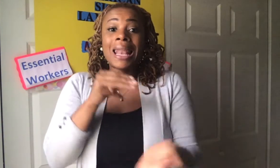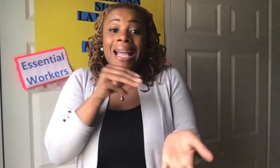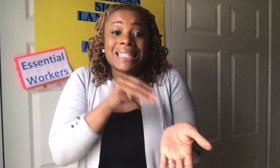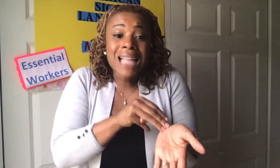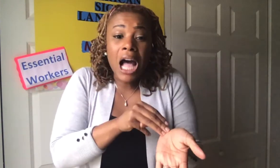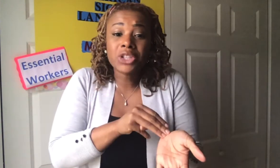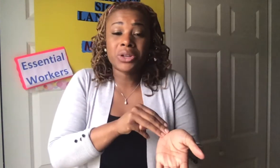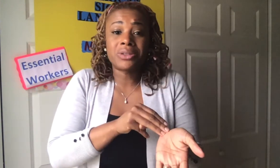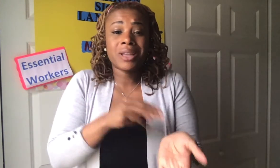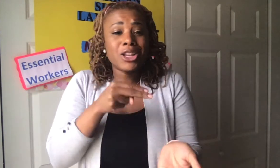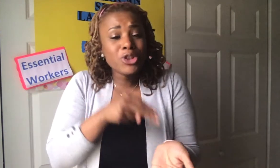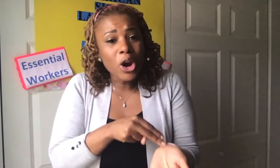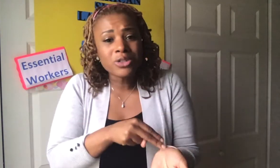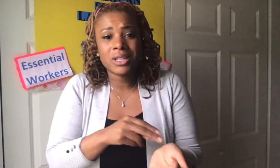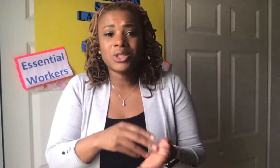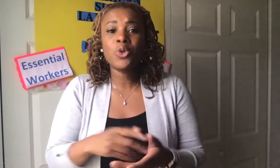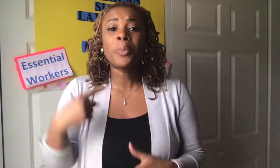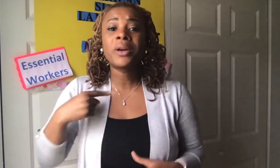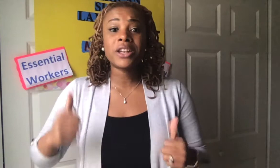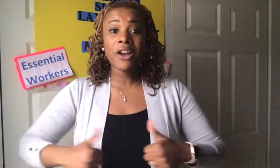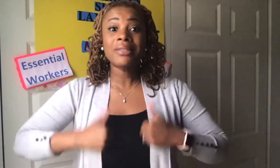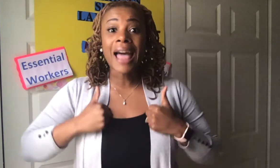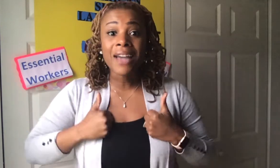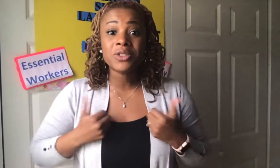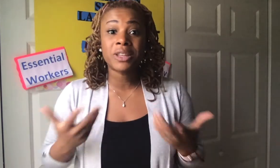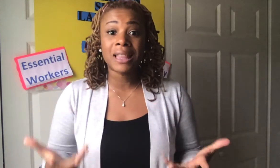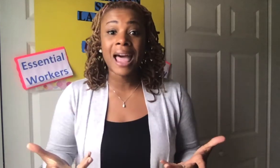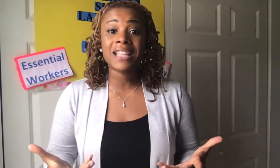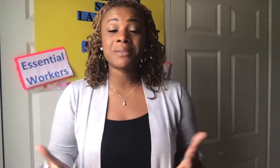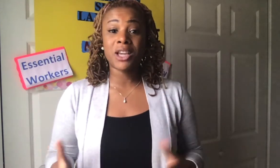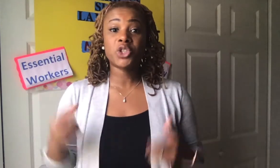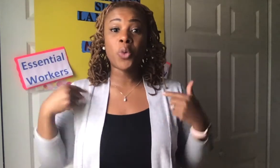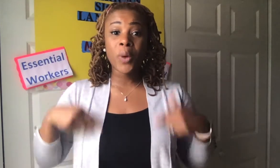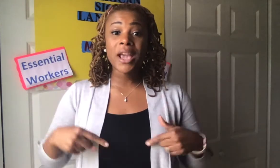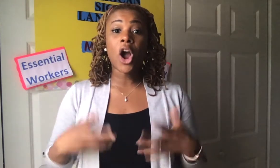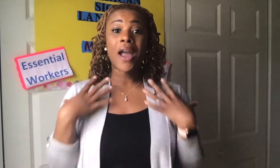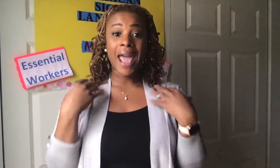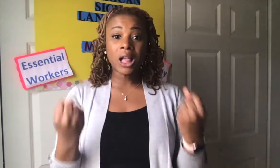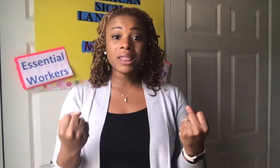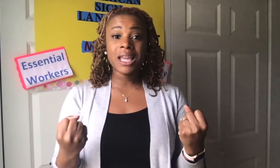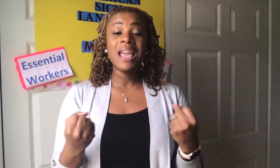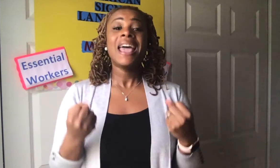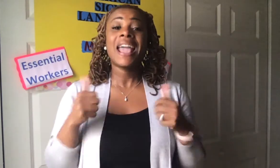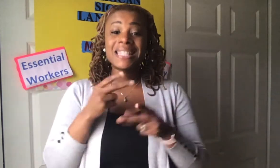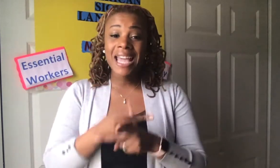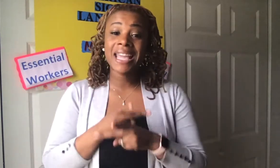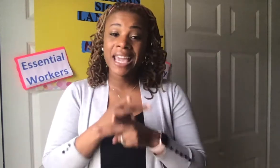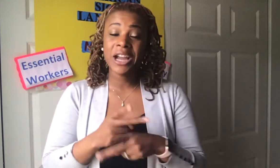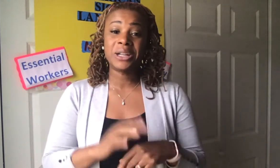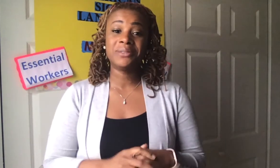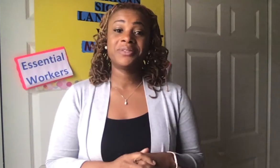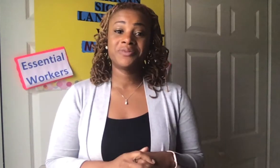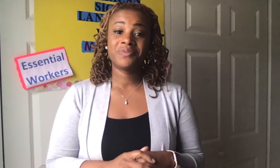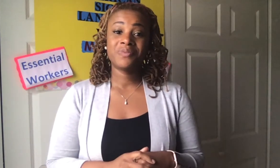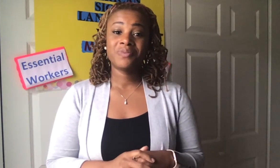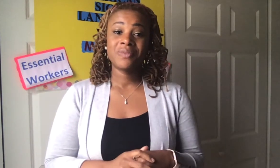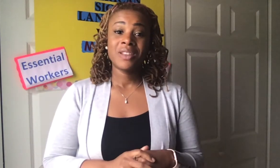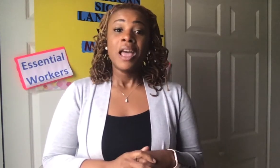like doctors and nurses who are putting their lives on the line to make sure we are healthy and taken care of. People